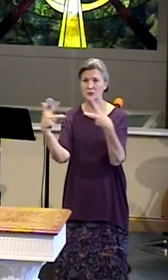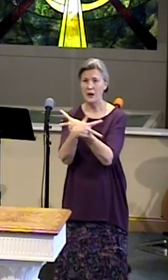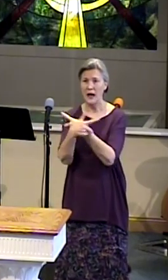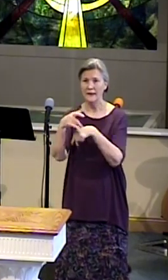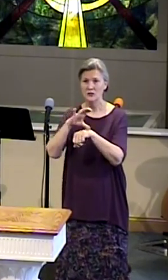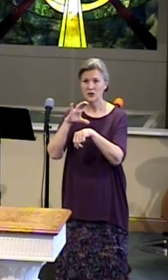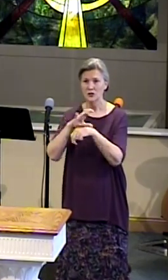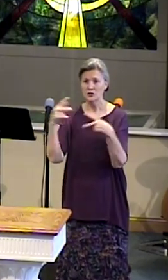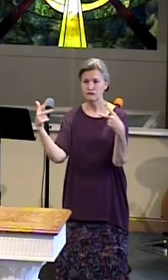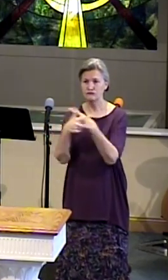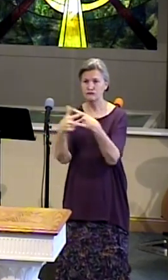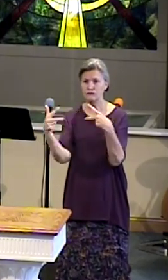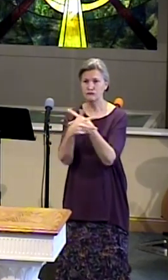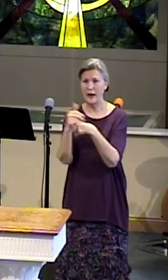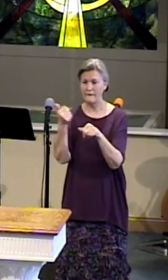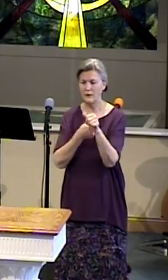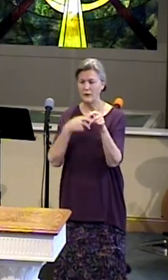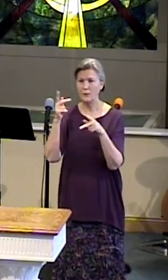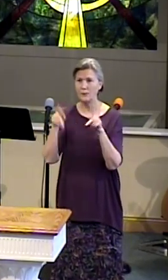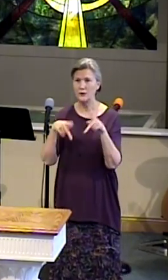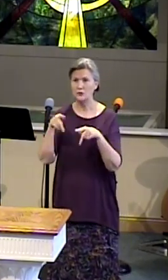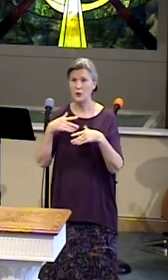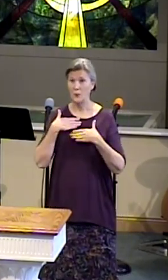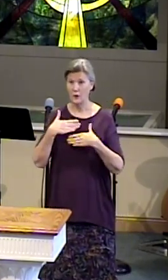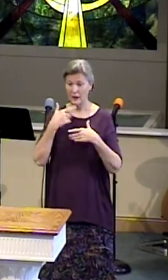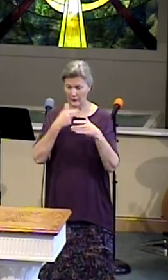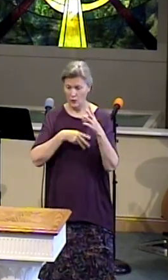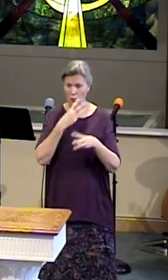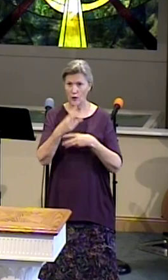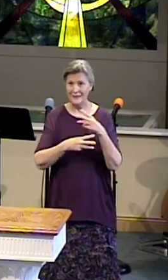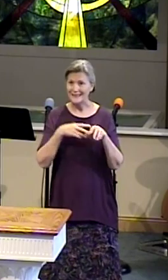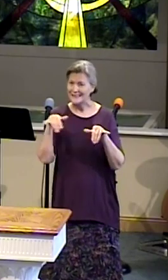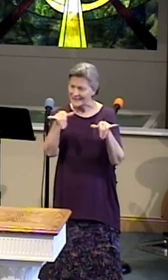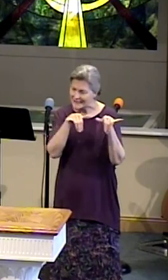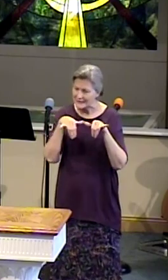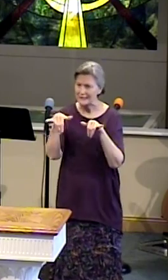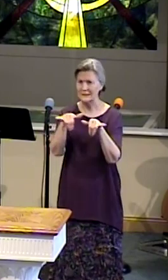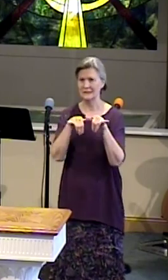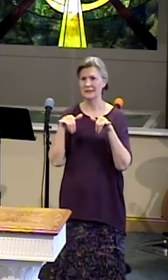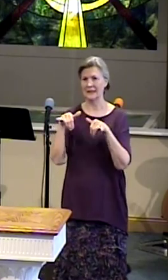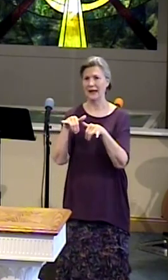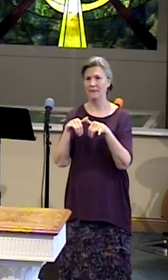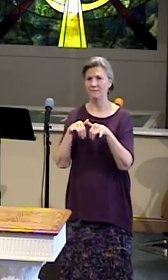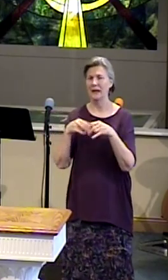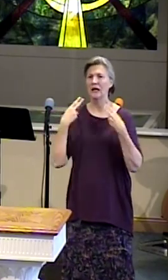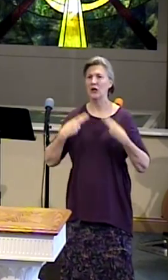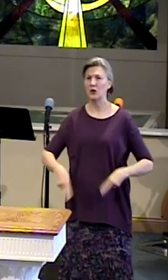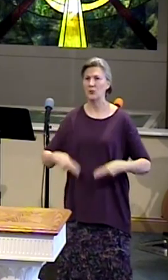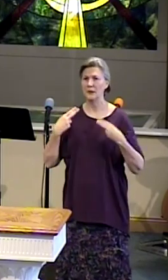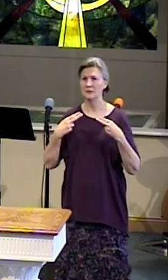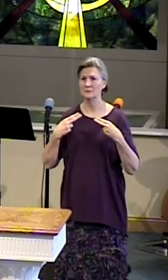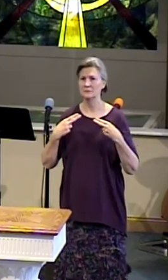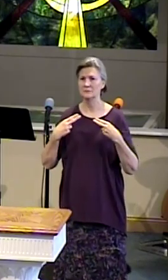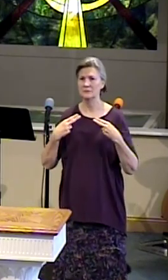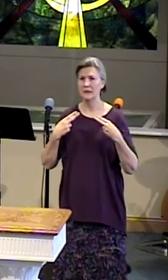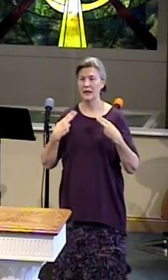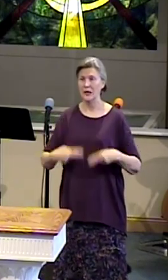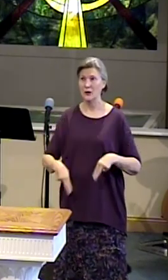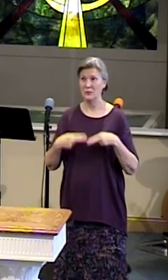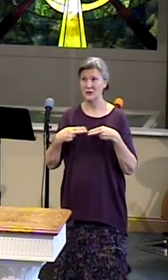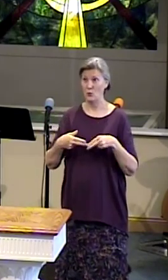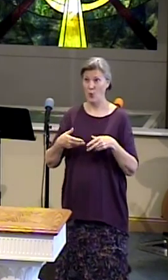other person that is breathing today in this world. You are the same flesh as they are. Their flesh does not want to serve